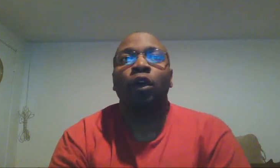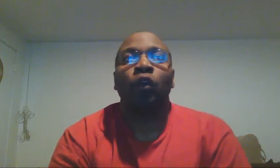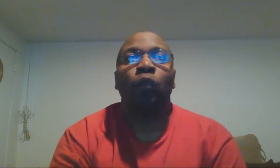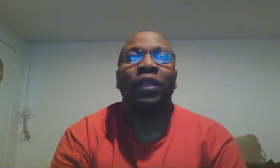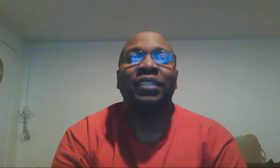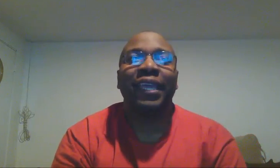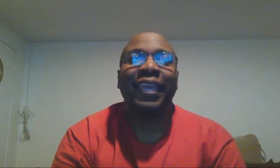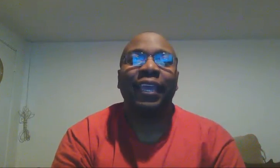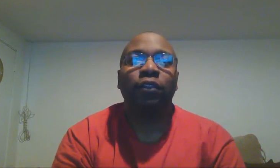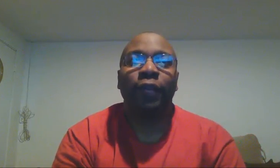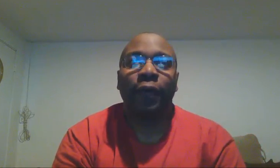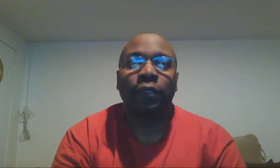really take heed to that.